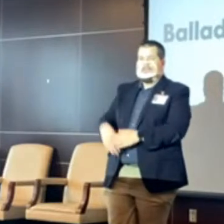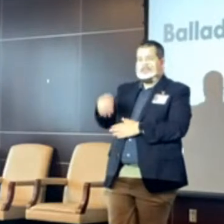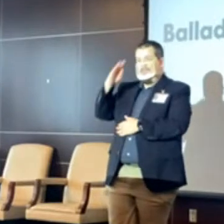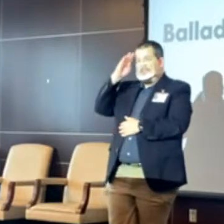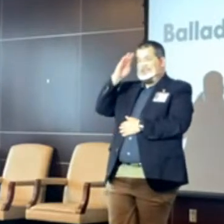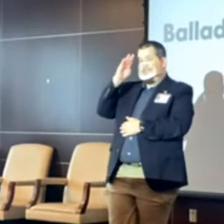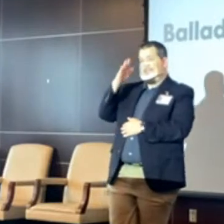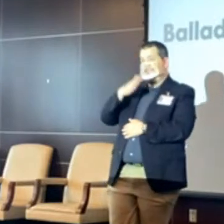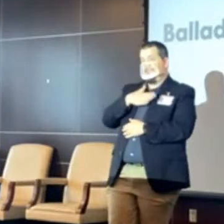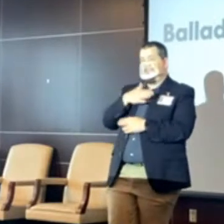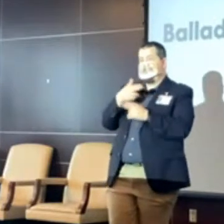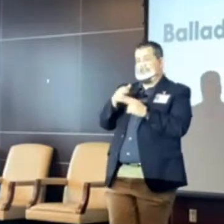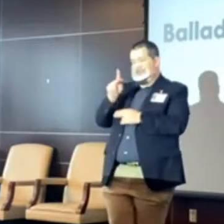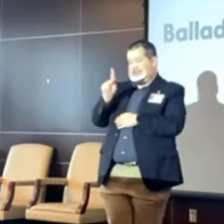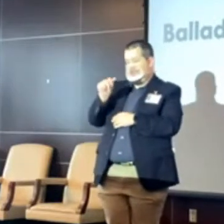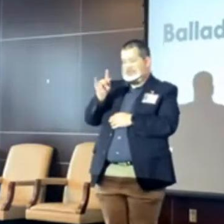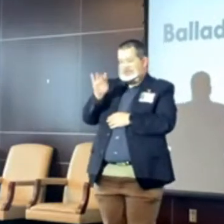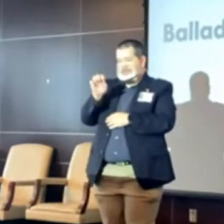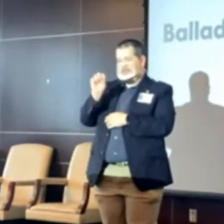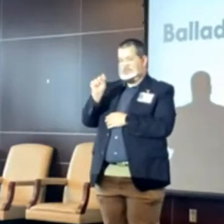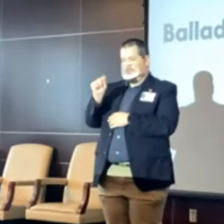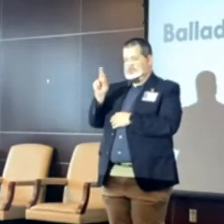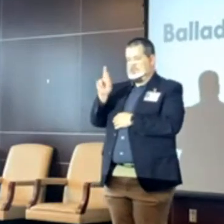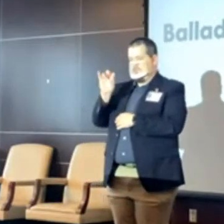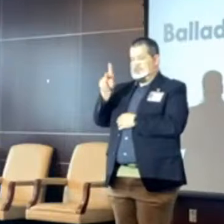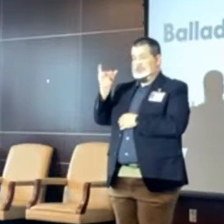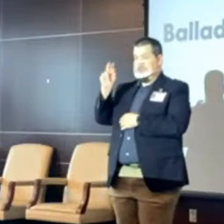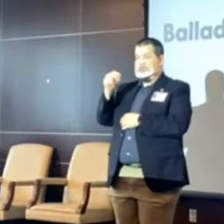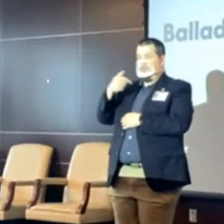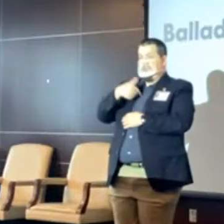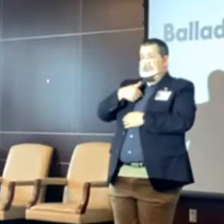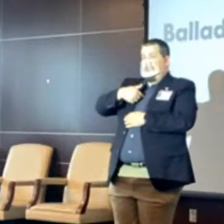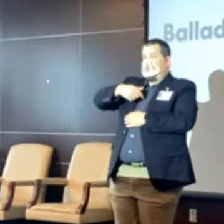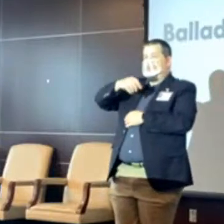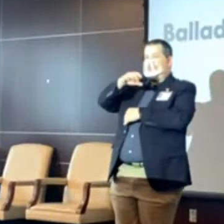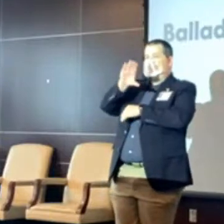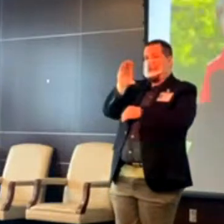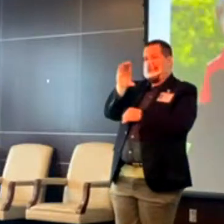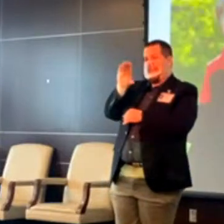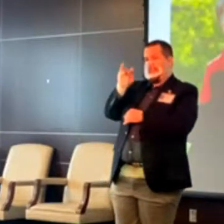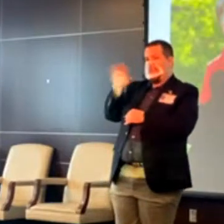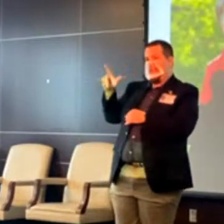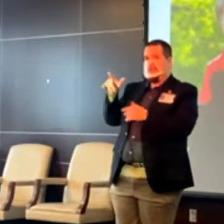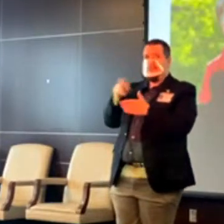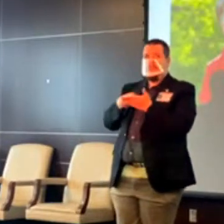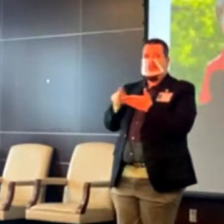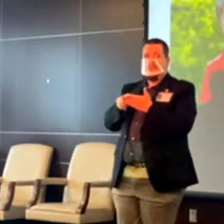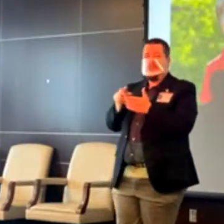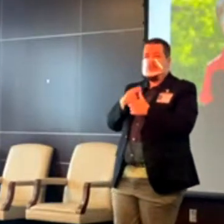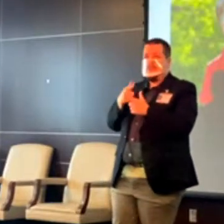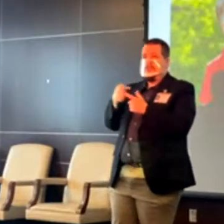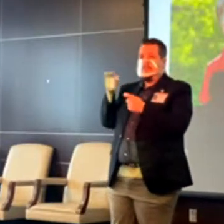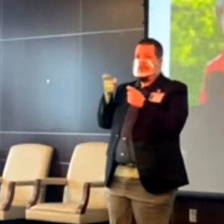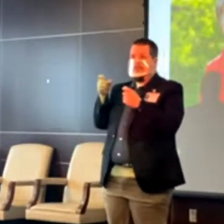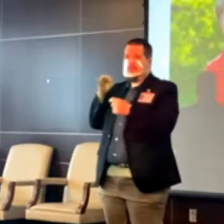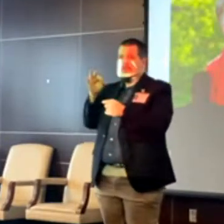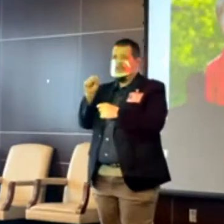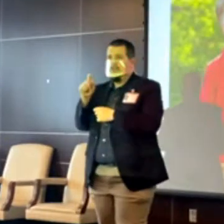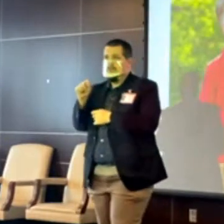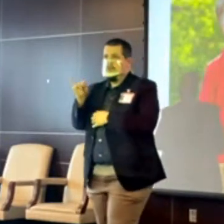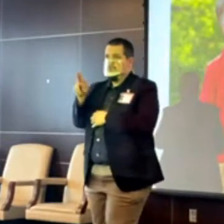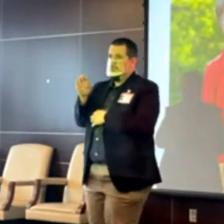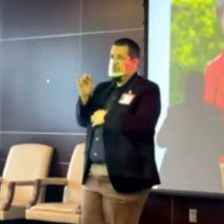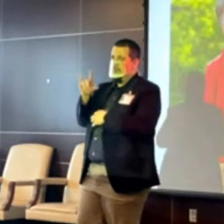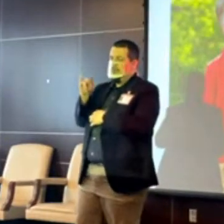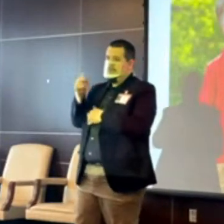Hello, I'm Kate Strickland. I am the Clinical Research Associate and Manager of the St. Jude Clinic